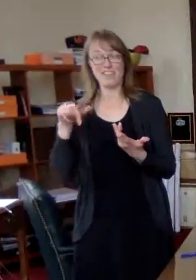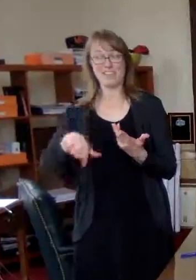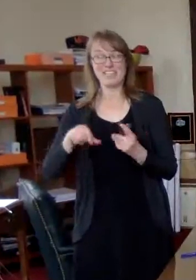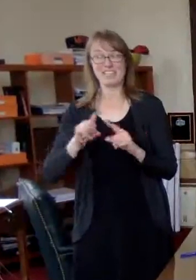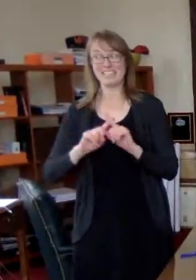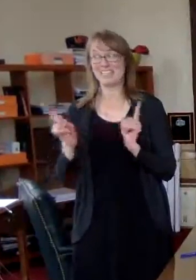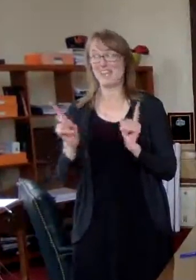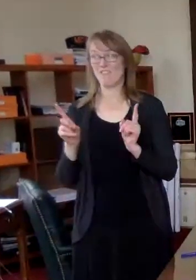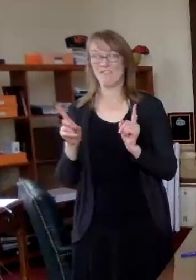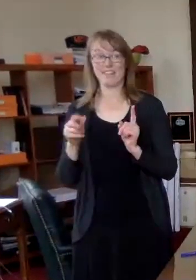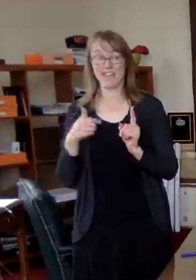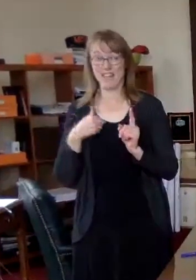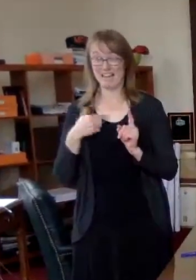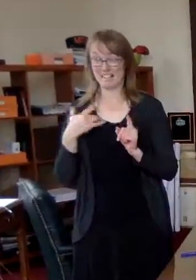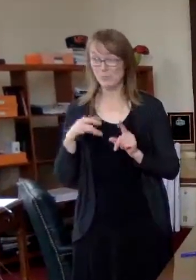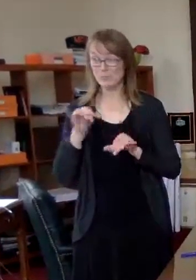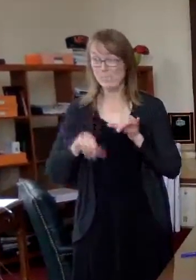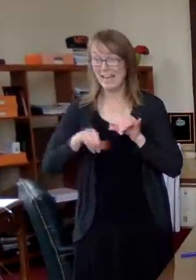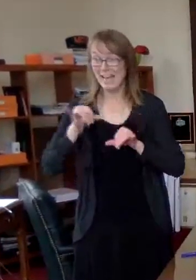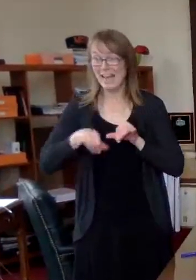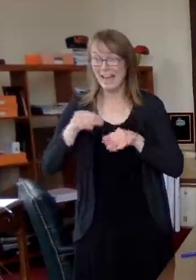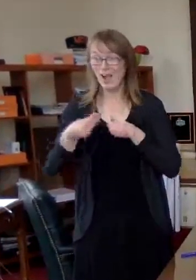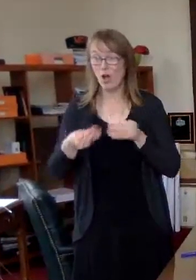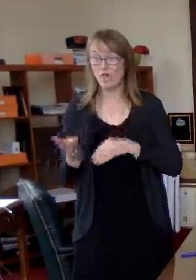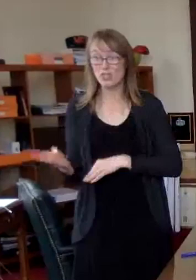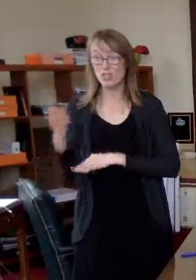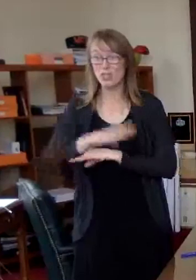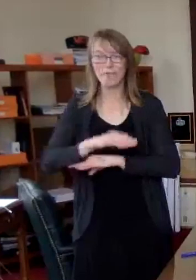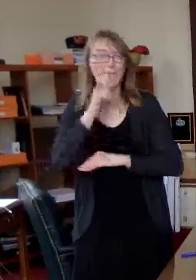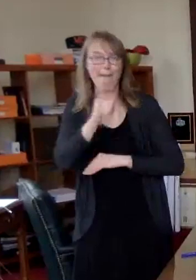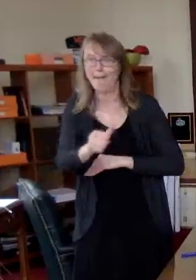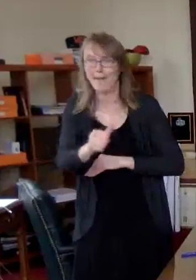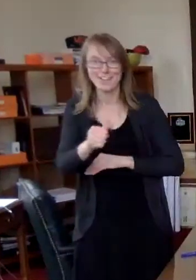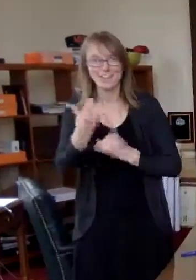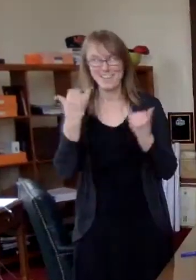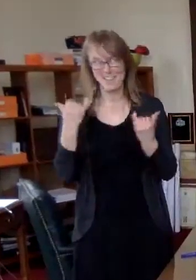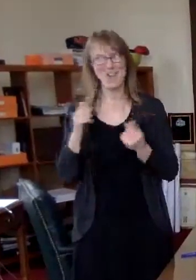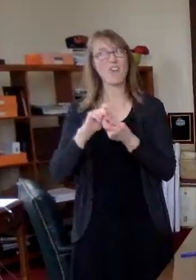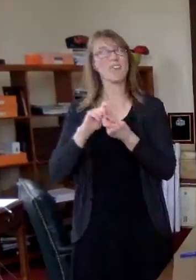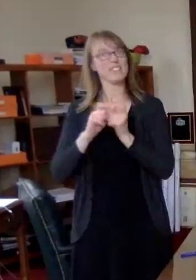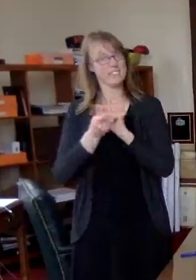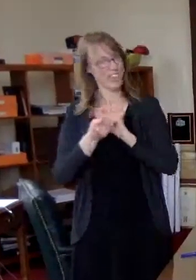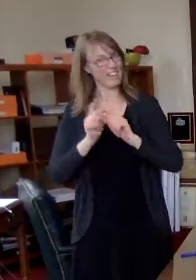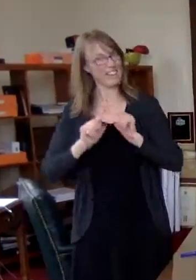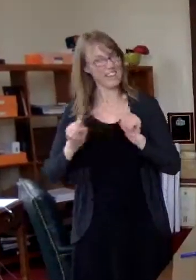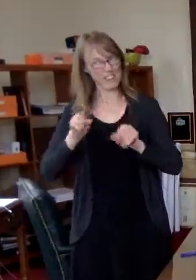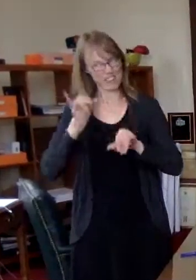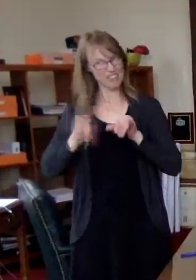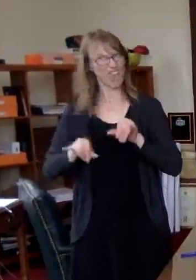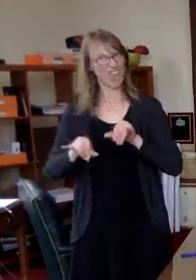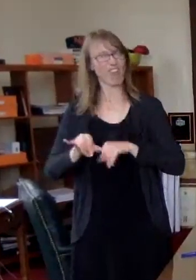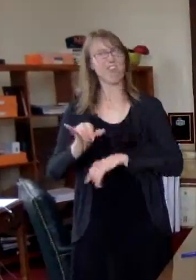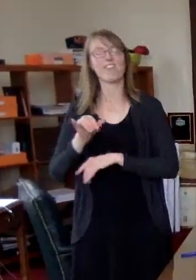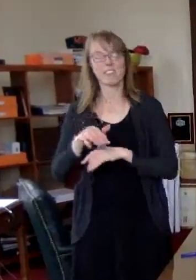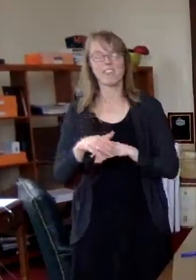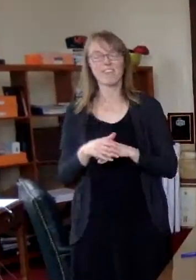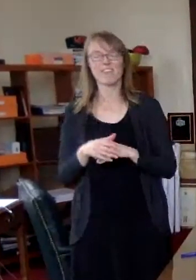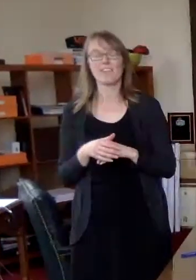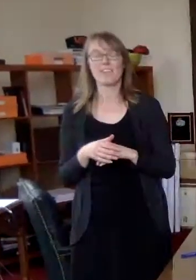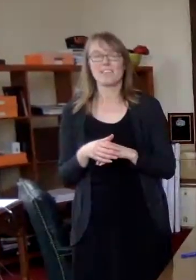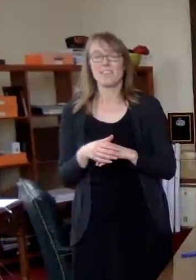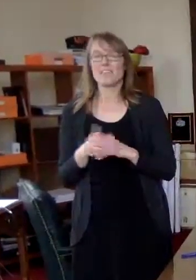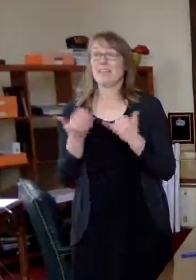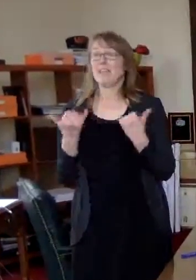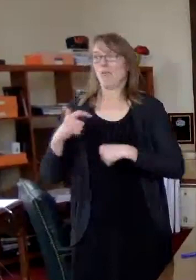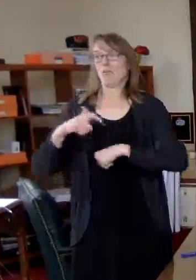changed. And it's long days, but this is the time that I think we all have to